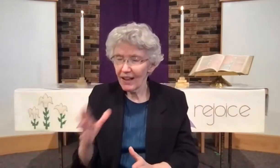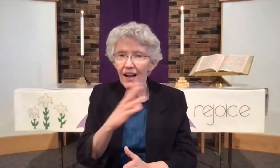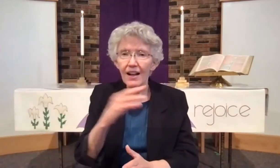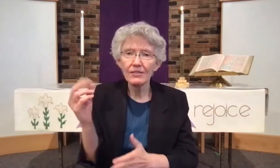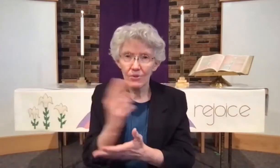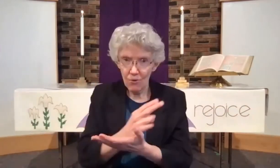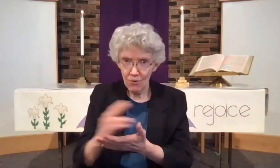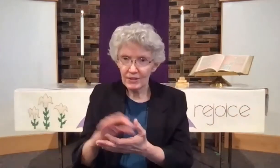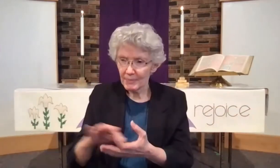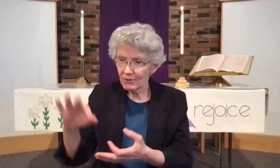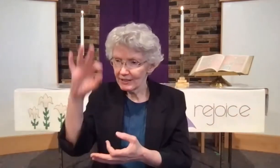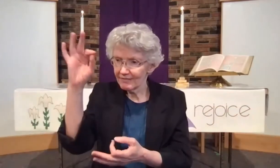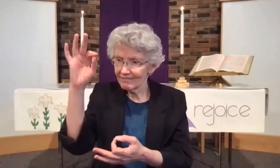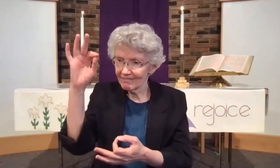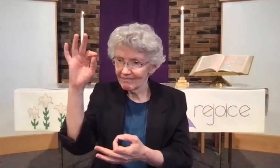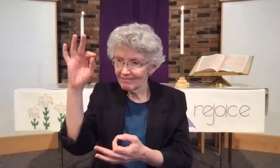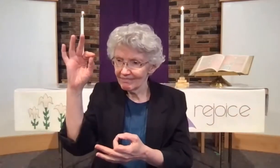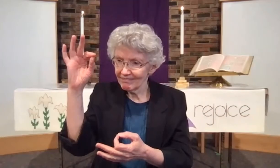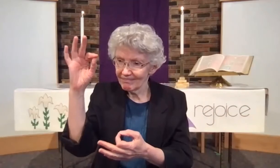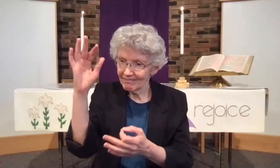and of the Savior and of the Holy Spirit.